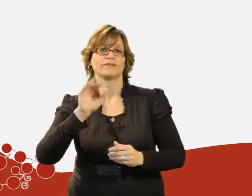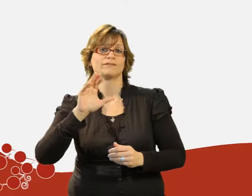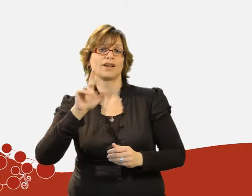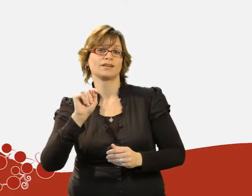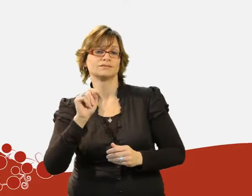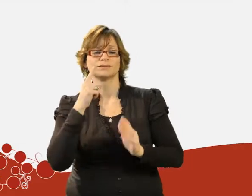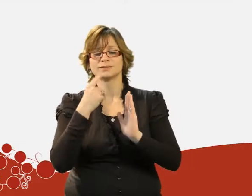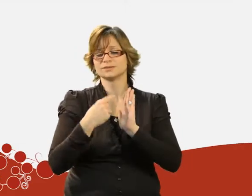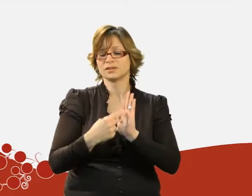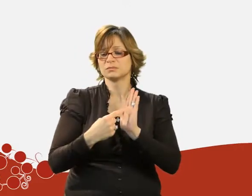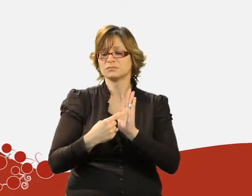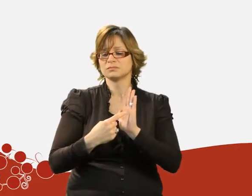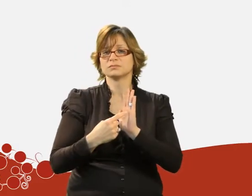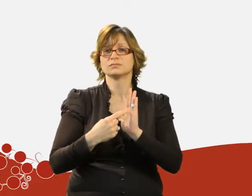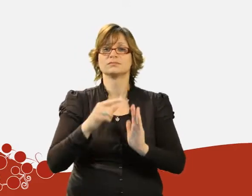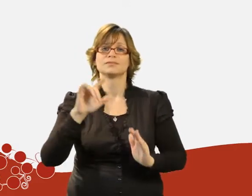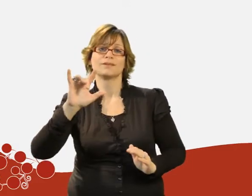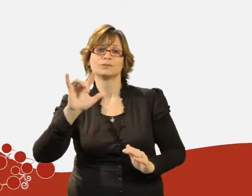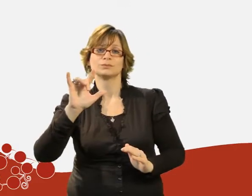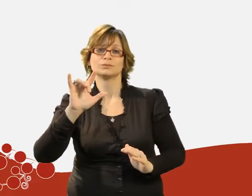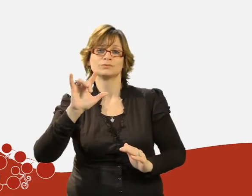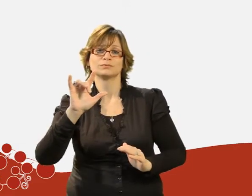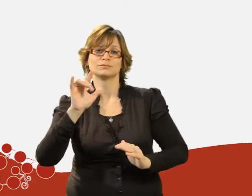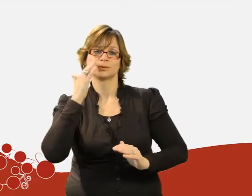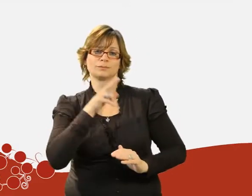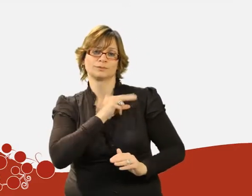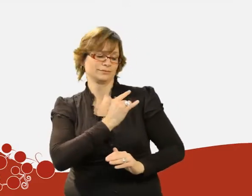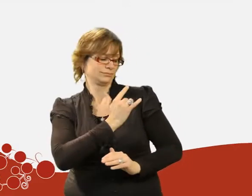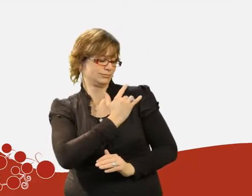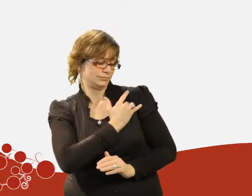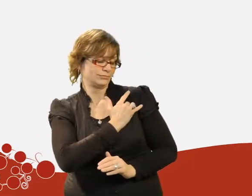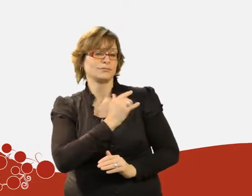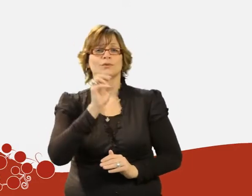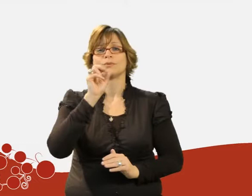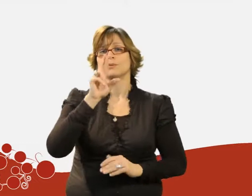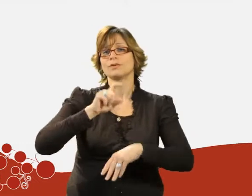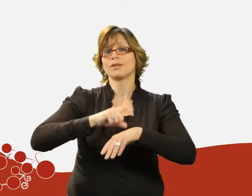and artifacts. For example, icons such as the I love you sign on pins,